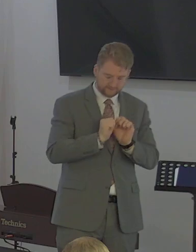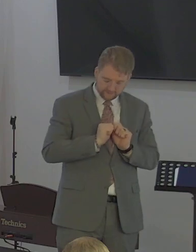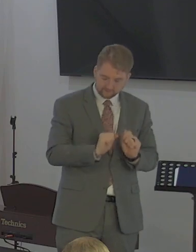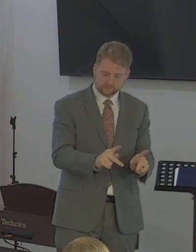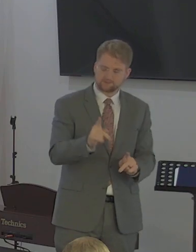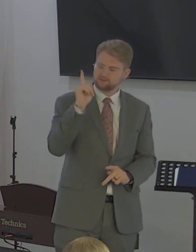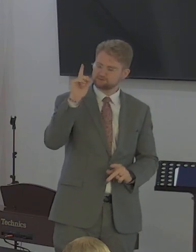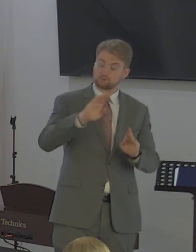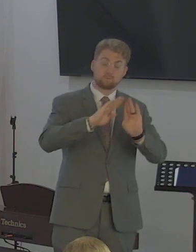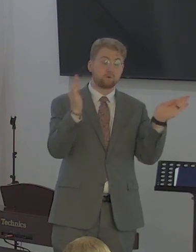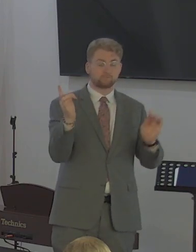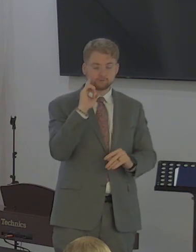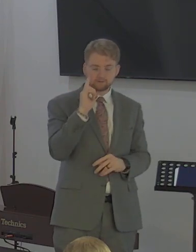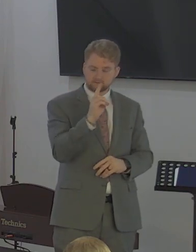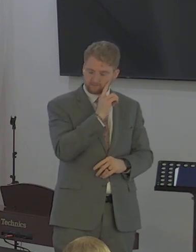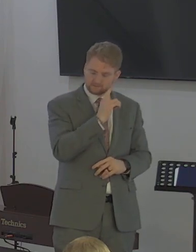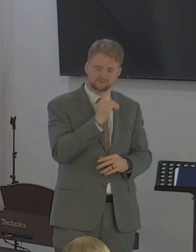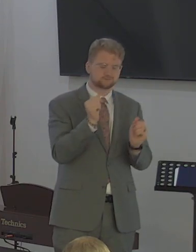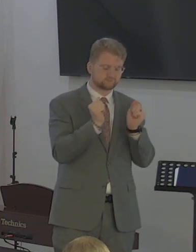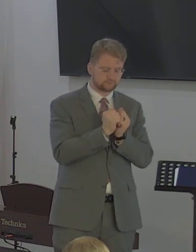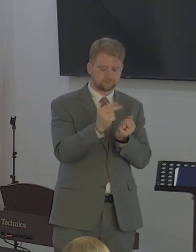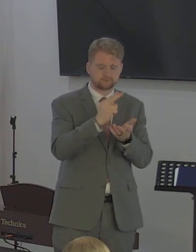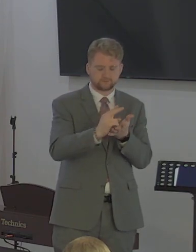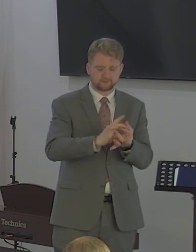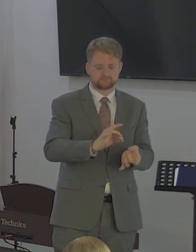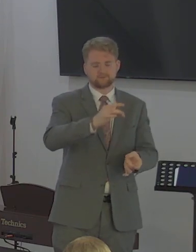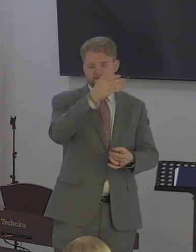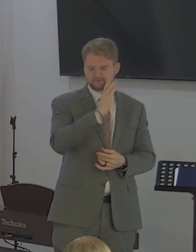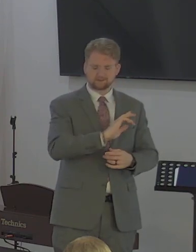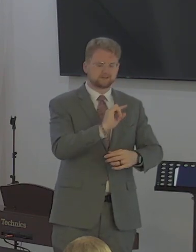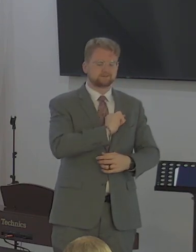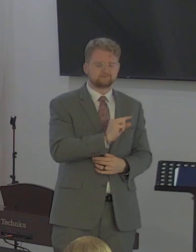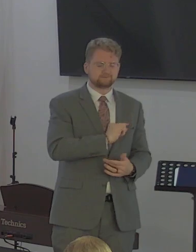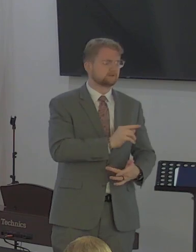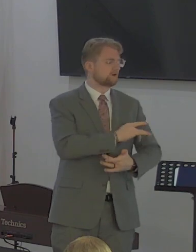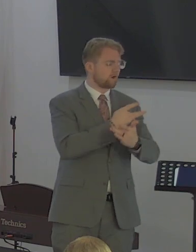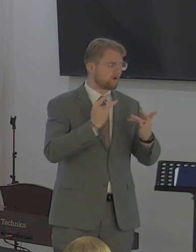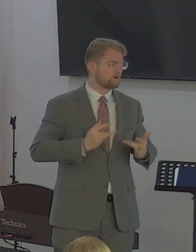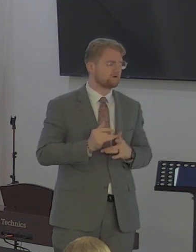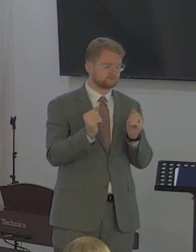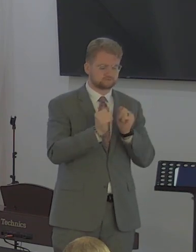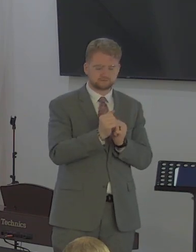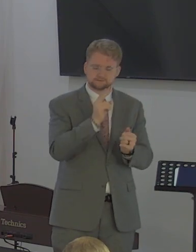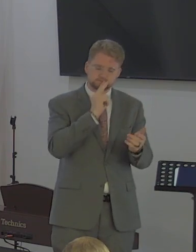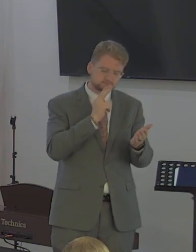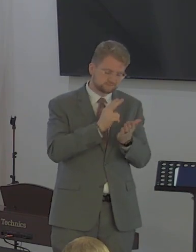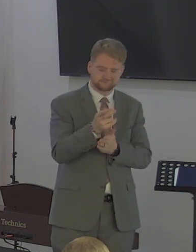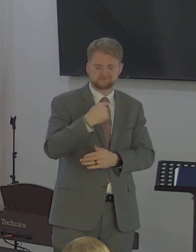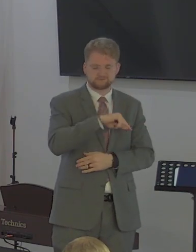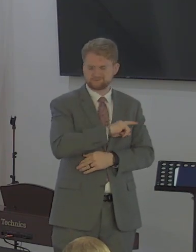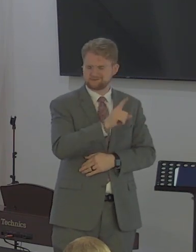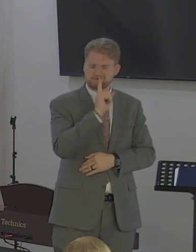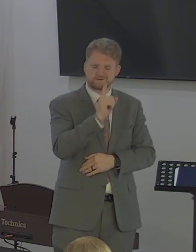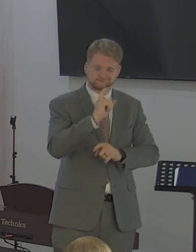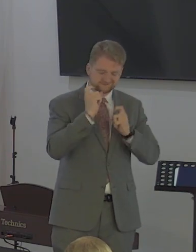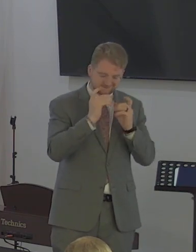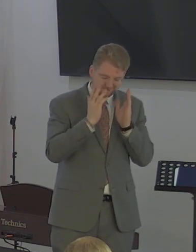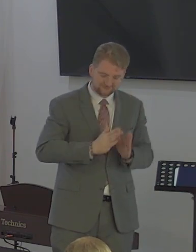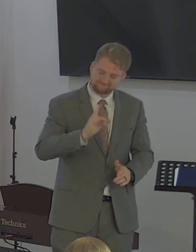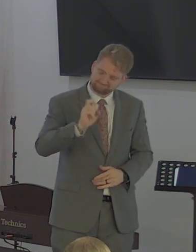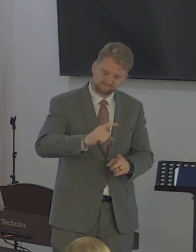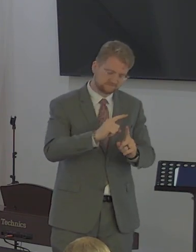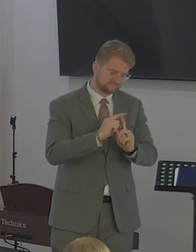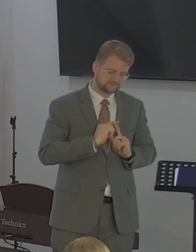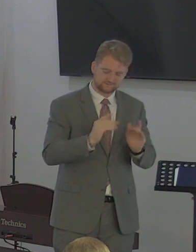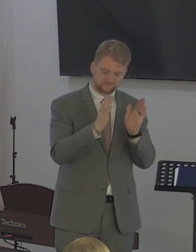via the Holy Spirit of God, convicting our hearts with the truth of the Word of God, that we were sinners in need of salvation. Father, I pray that